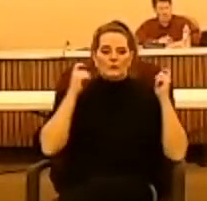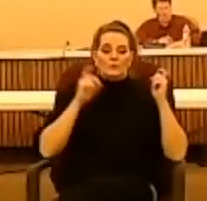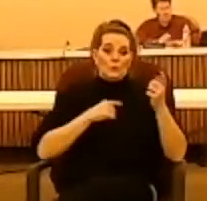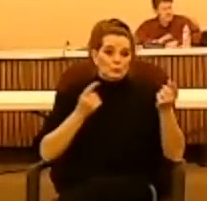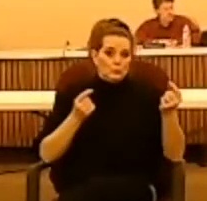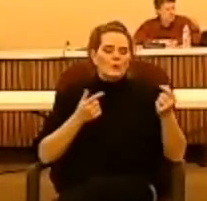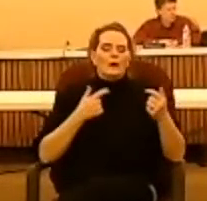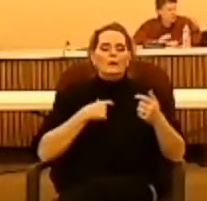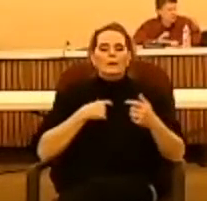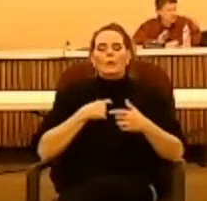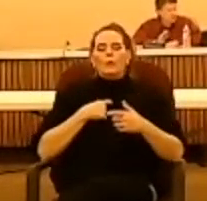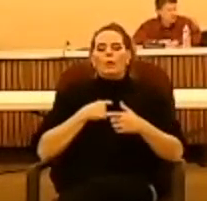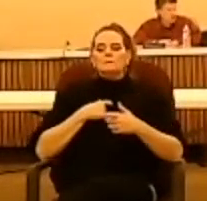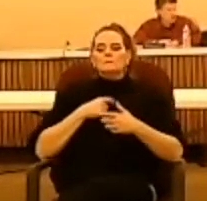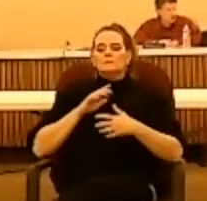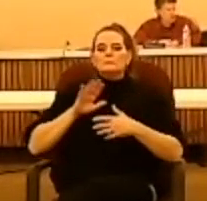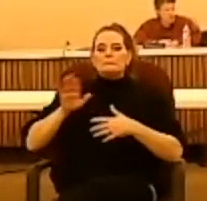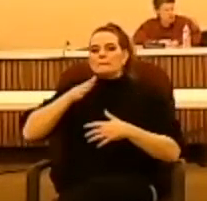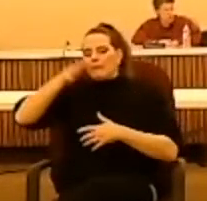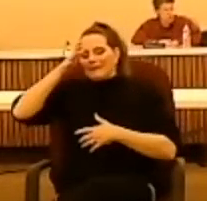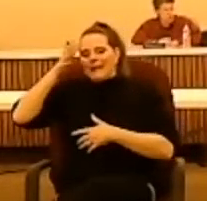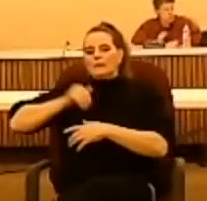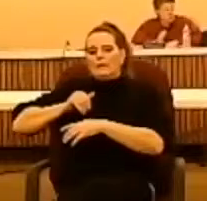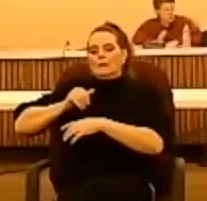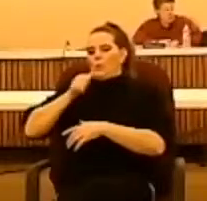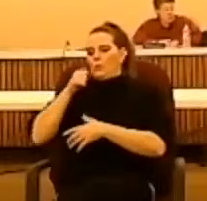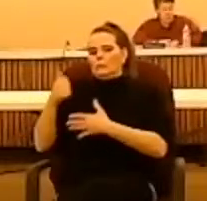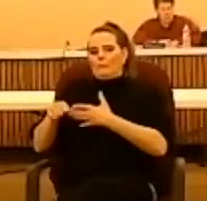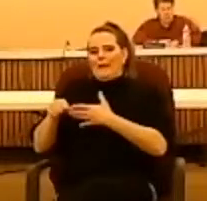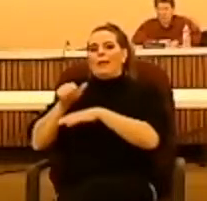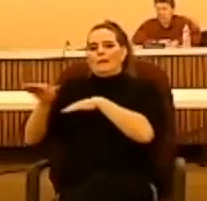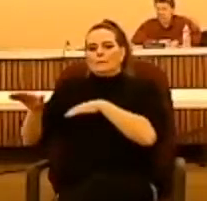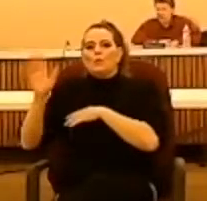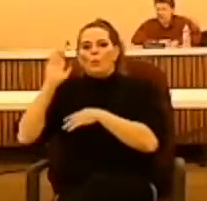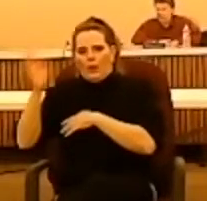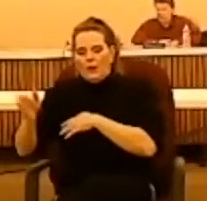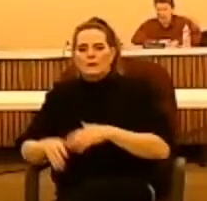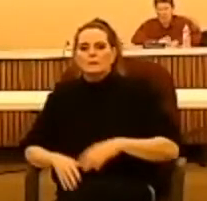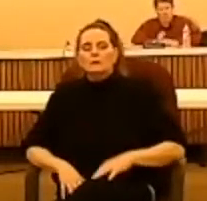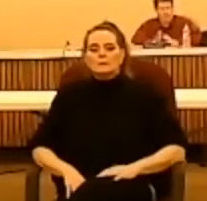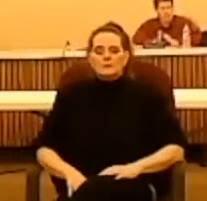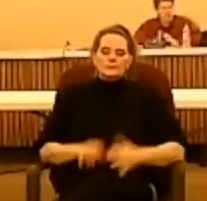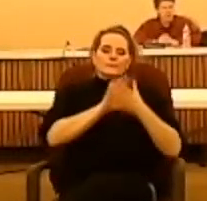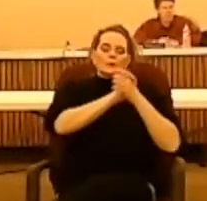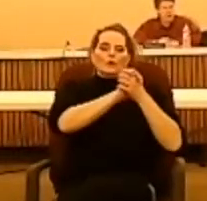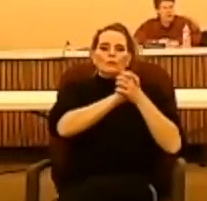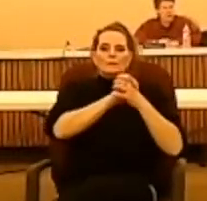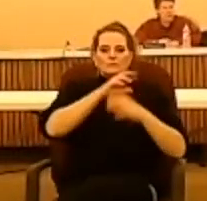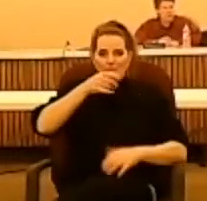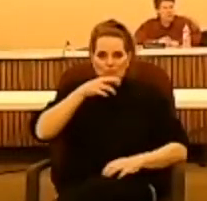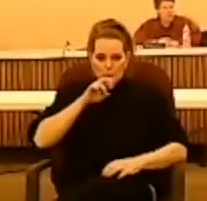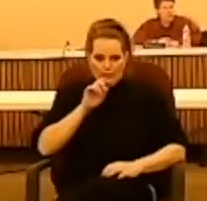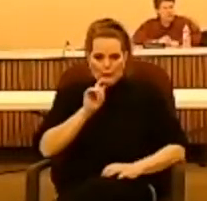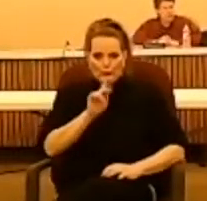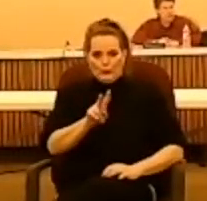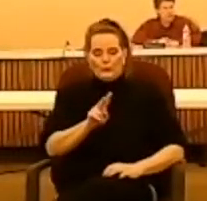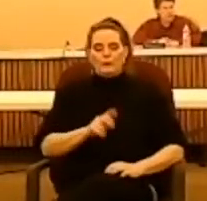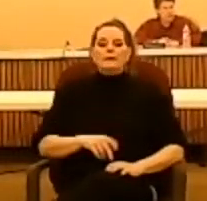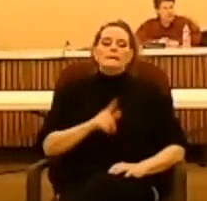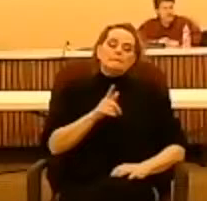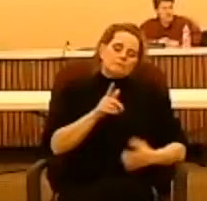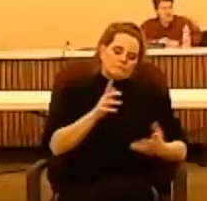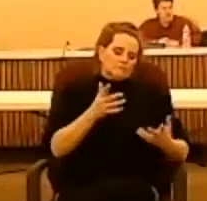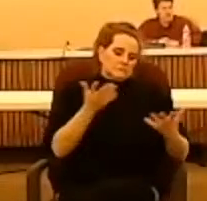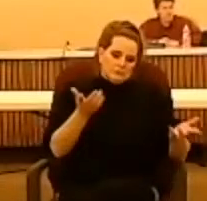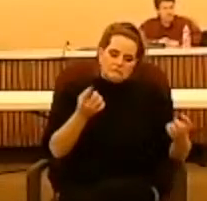parents. But congratulations, Parker. Good job. He happens to be in my son's troop, so